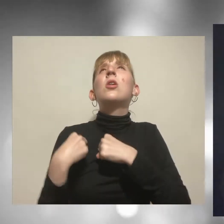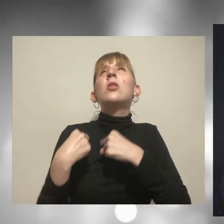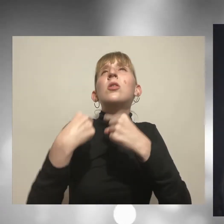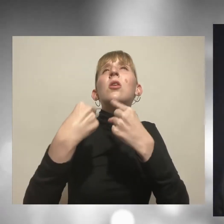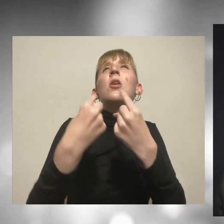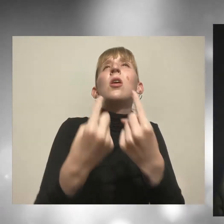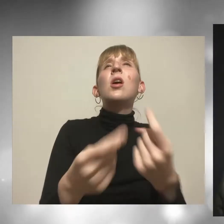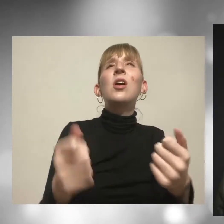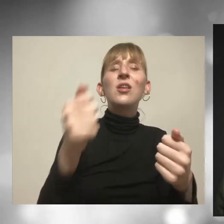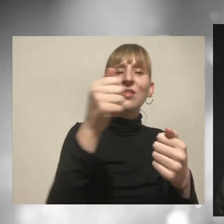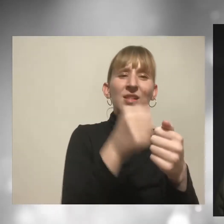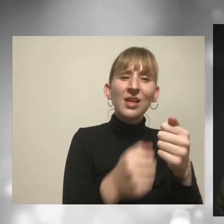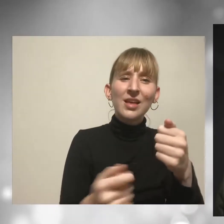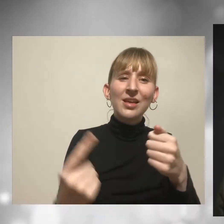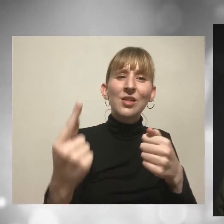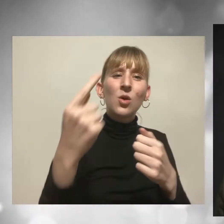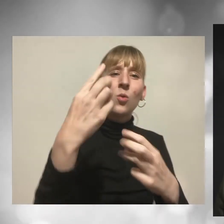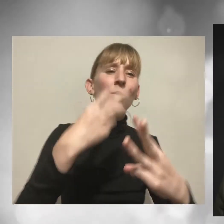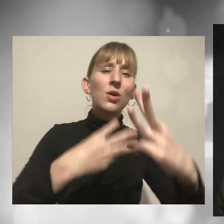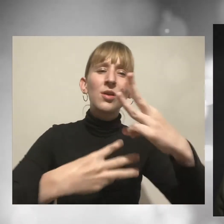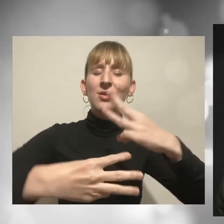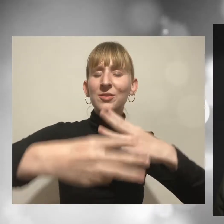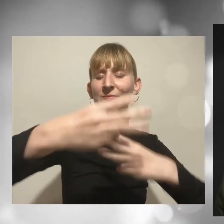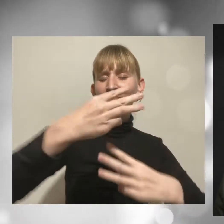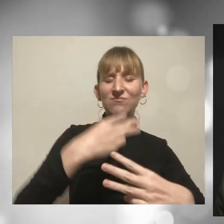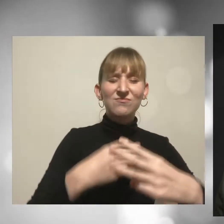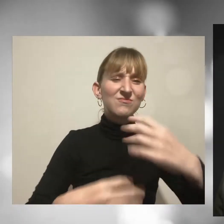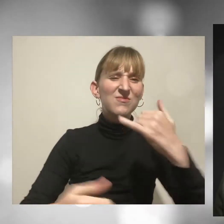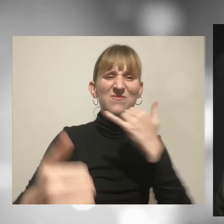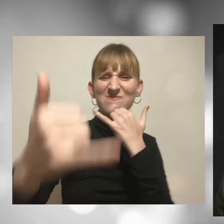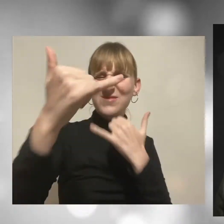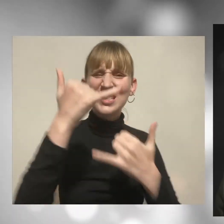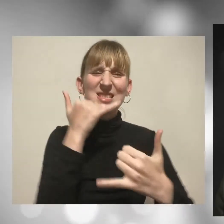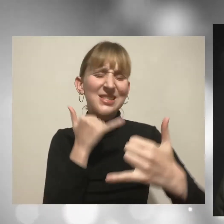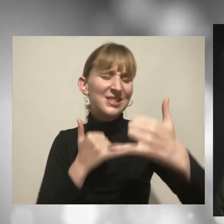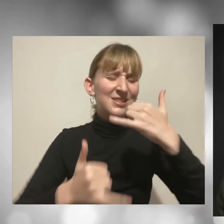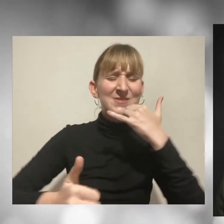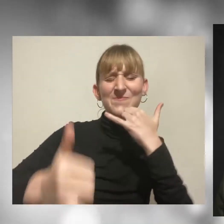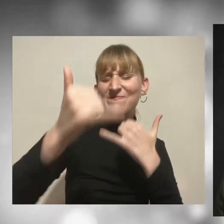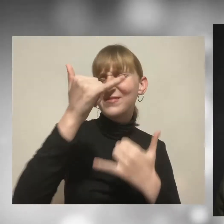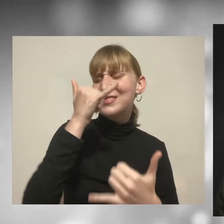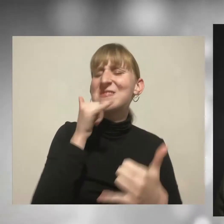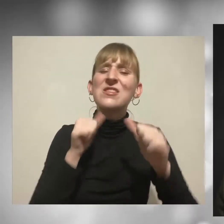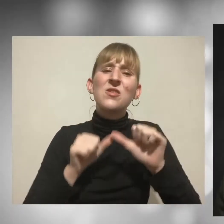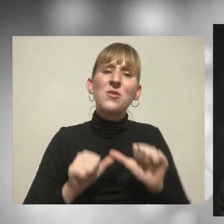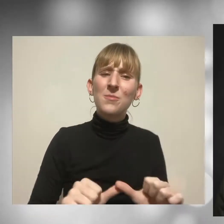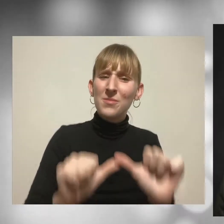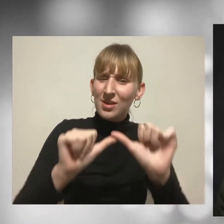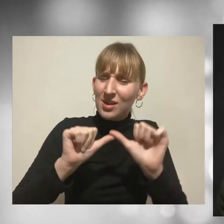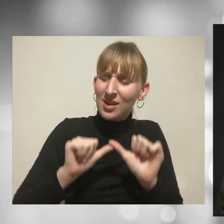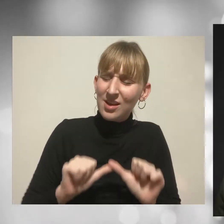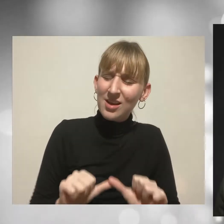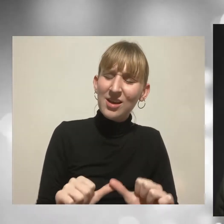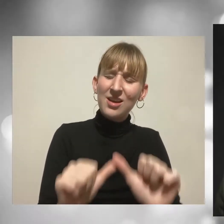Long lay the world in sin and error